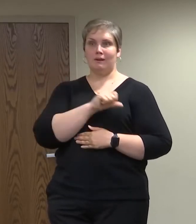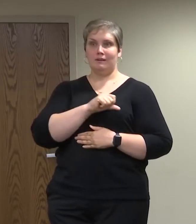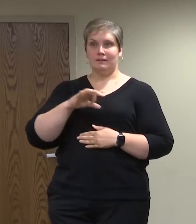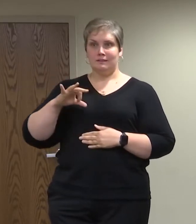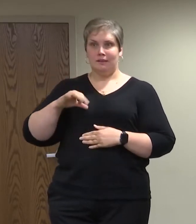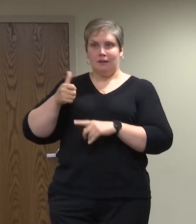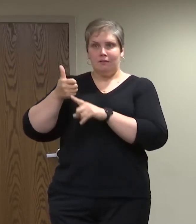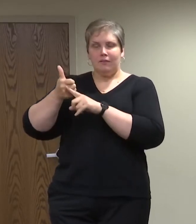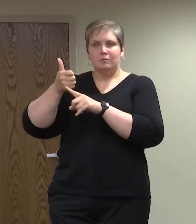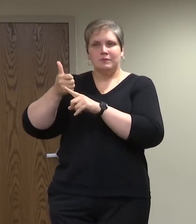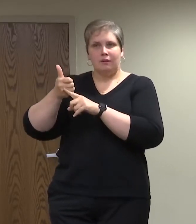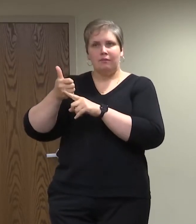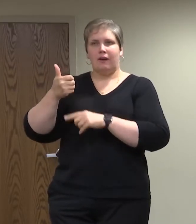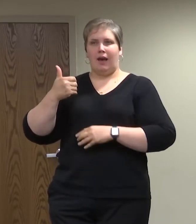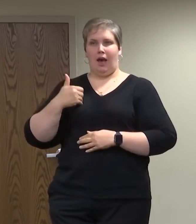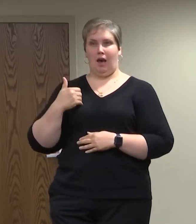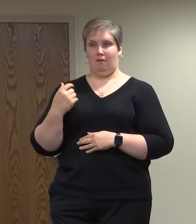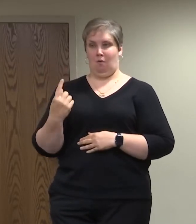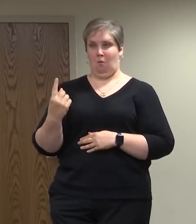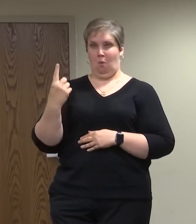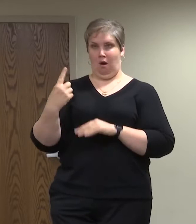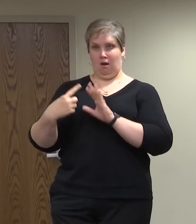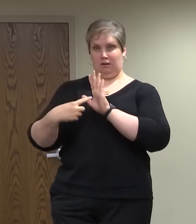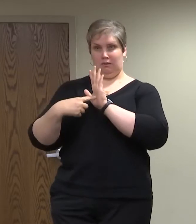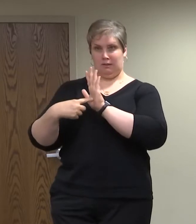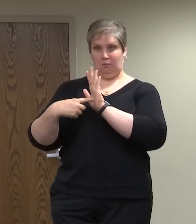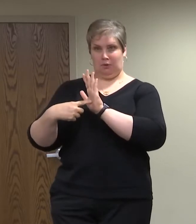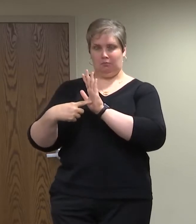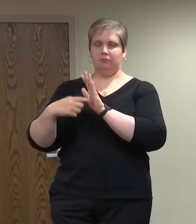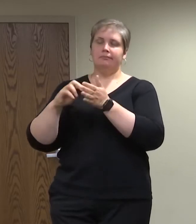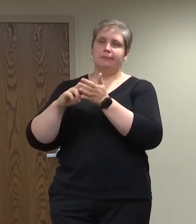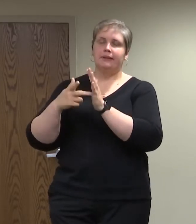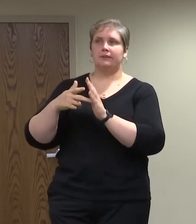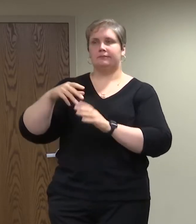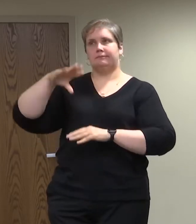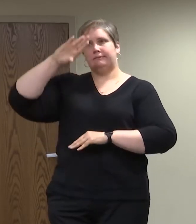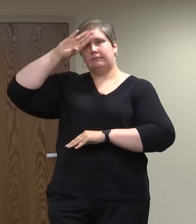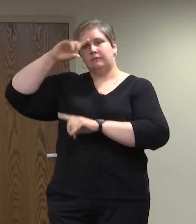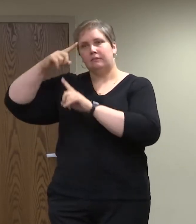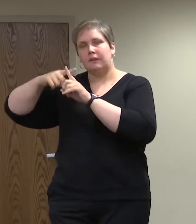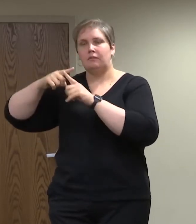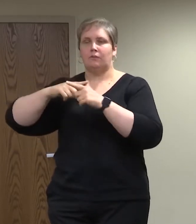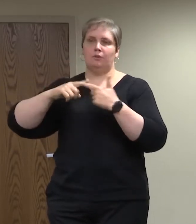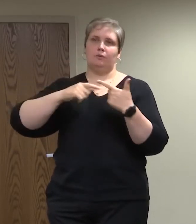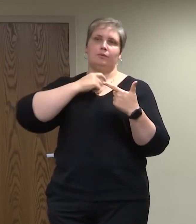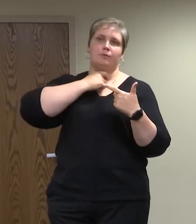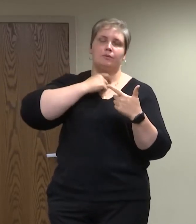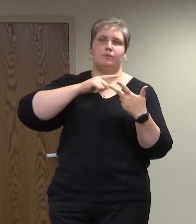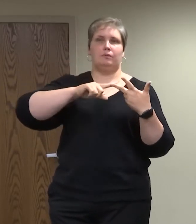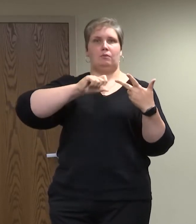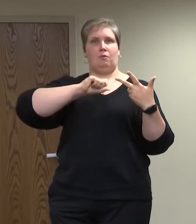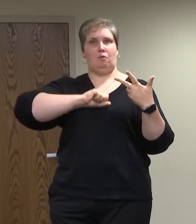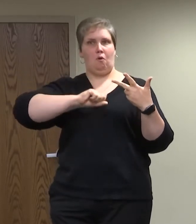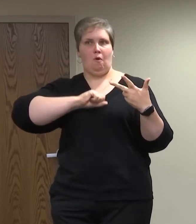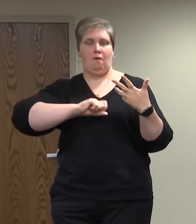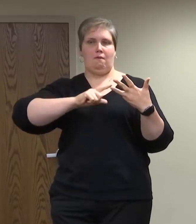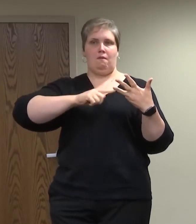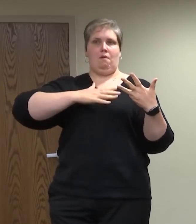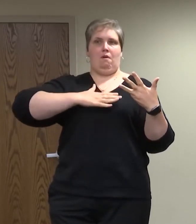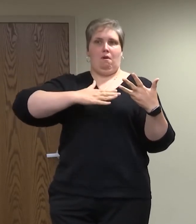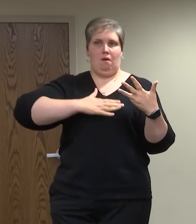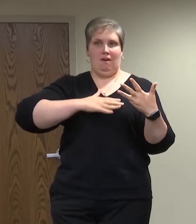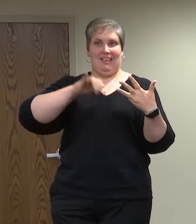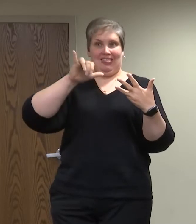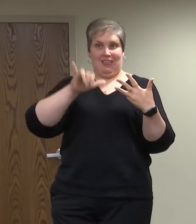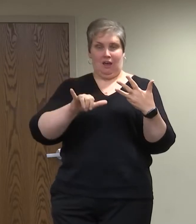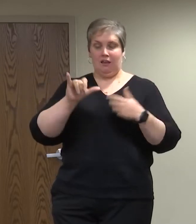lot of that going around, like, why am I being sent out of the classroom, or why can't my child attend school? Because we are locking down tight on